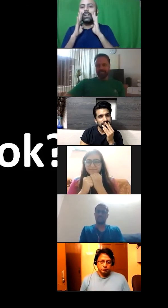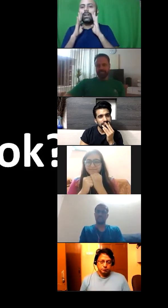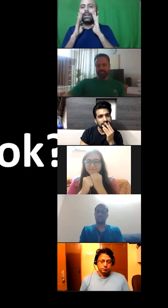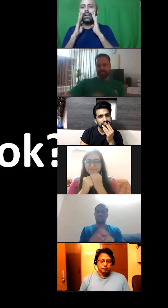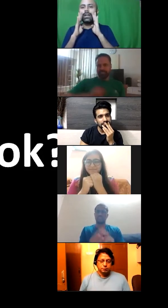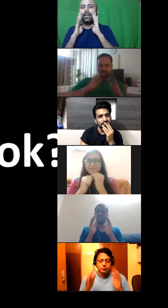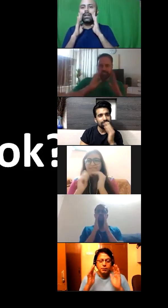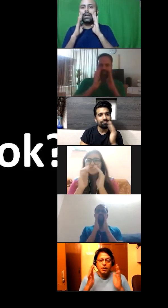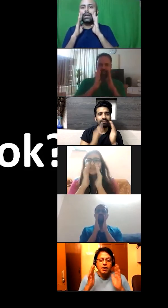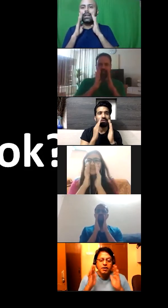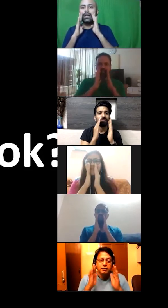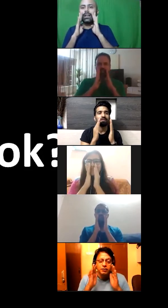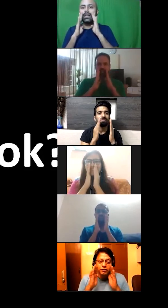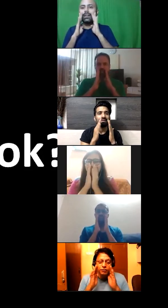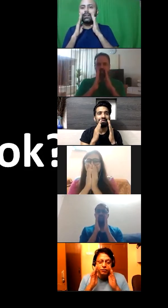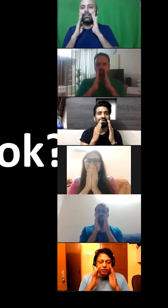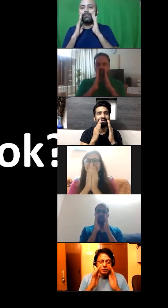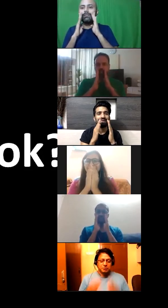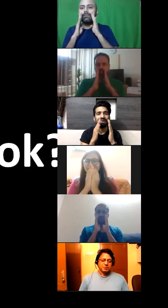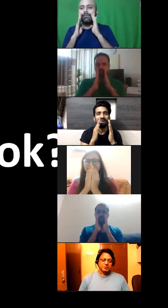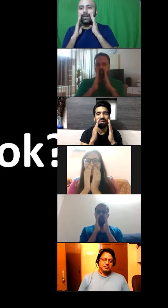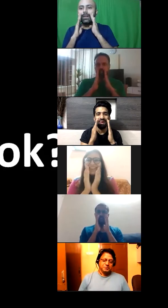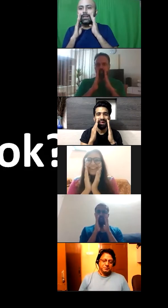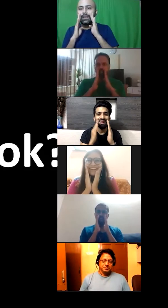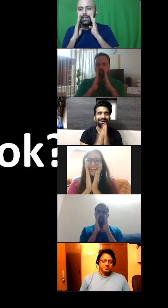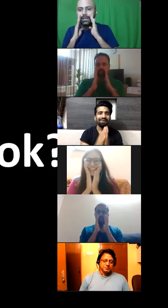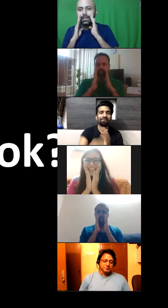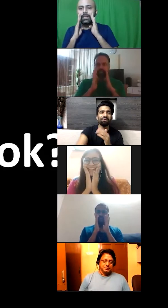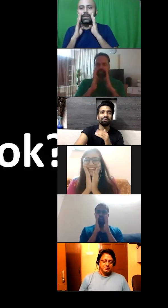Facebook. So this is a sign for Facebook.